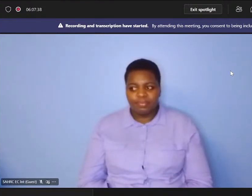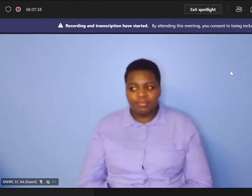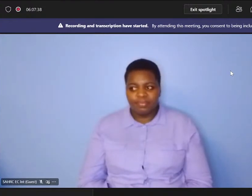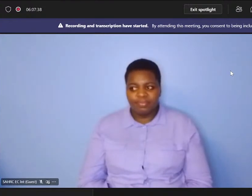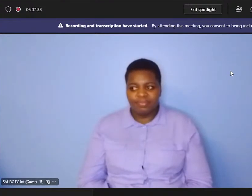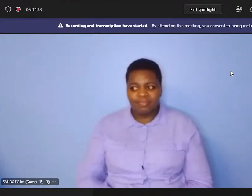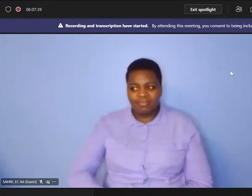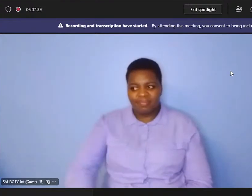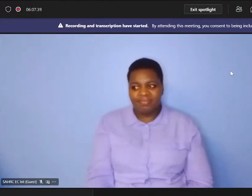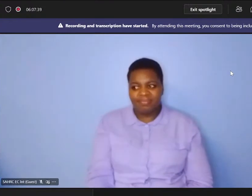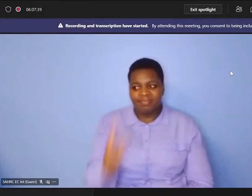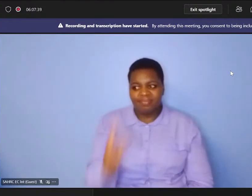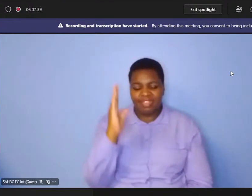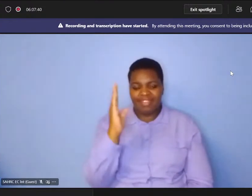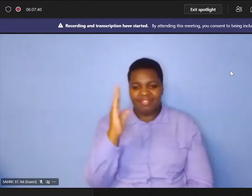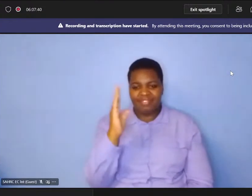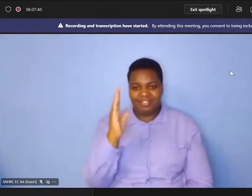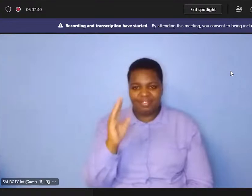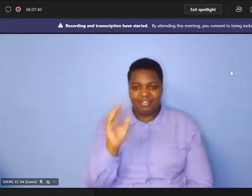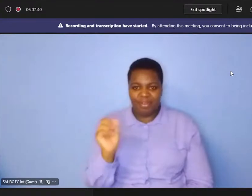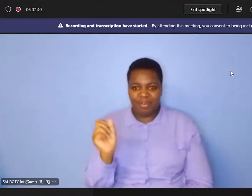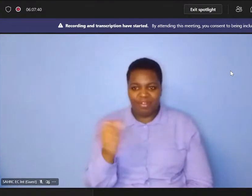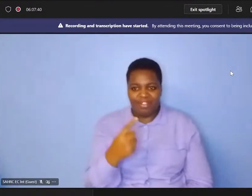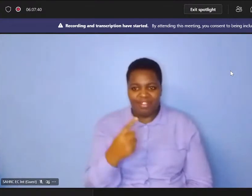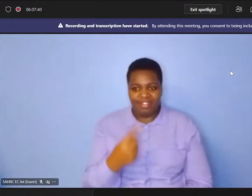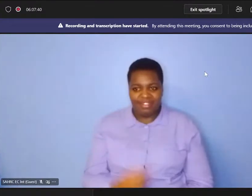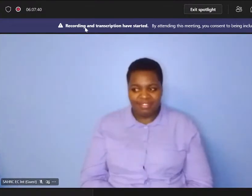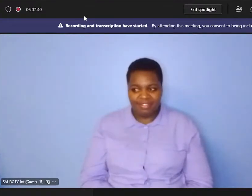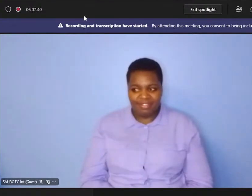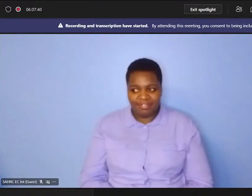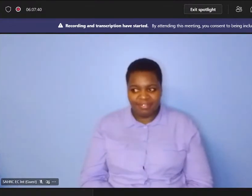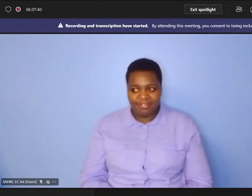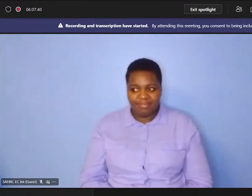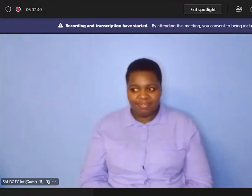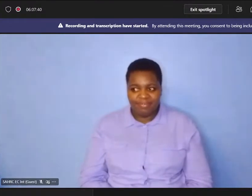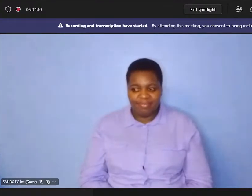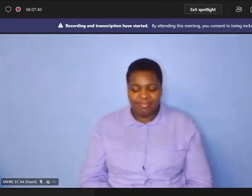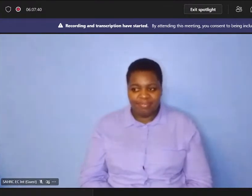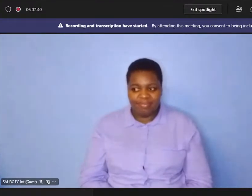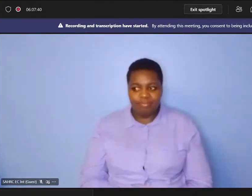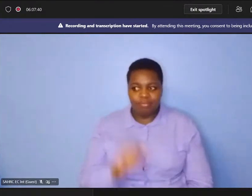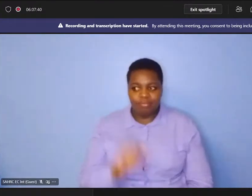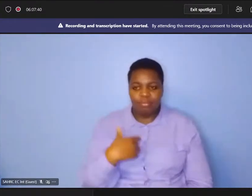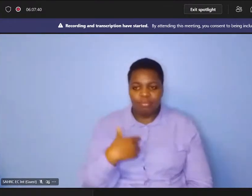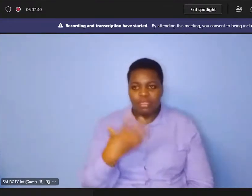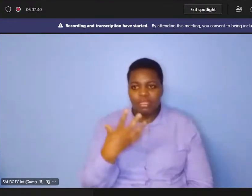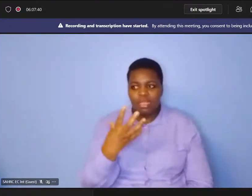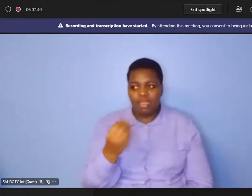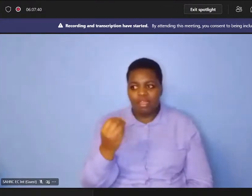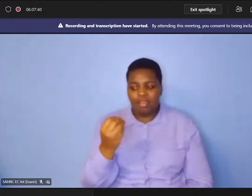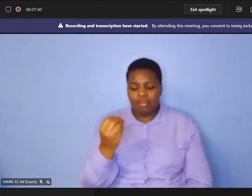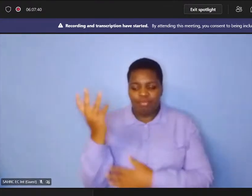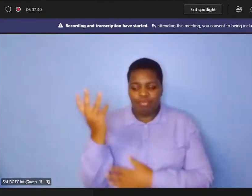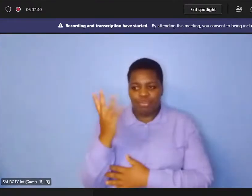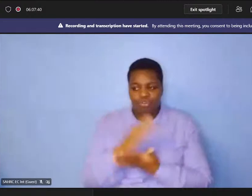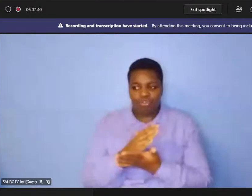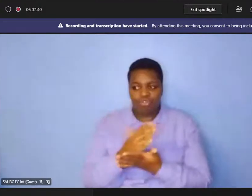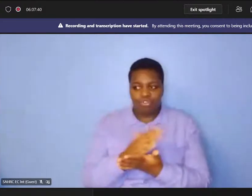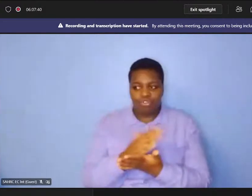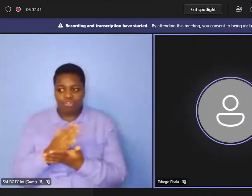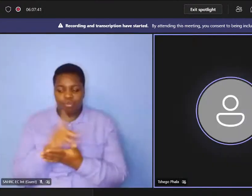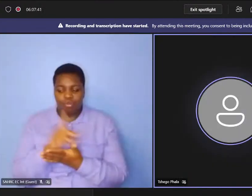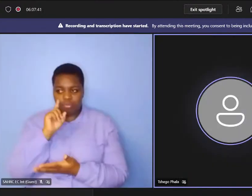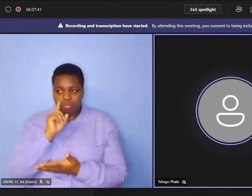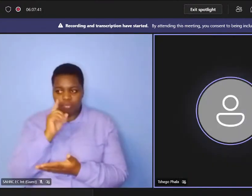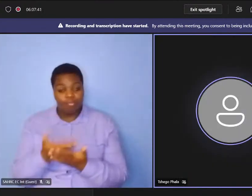Afternoon, everybody. Hi, Tigo. Hi. I've got a presentation to share. I just wanted to check if I'm